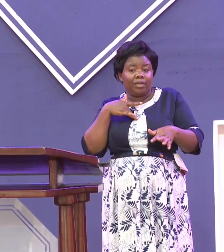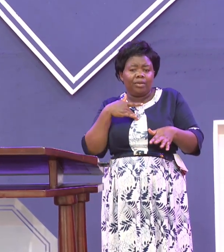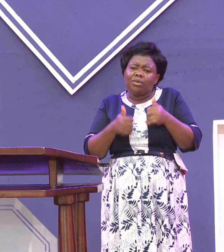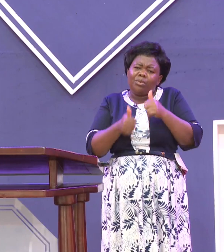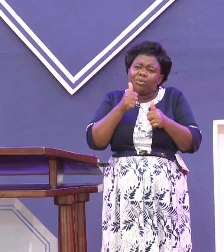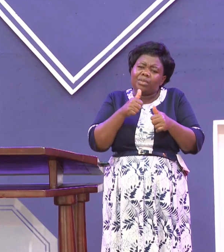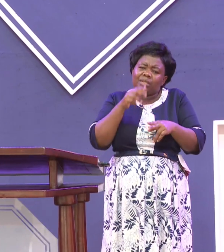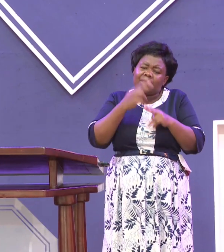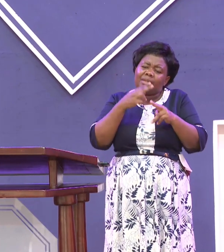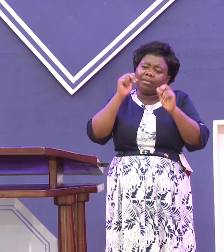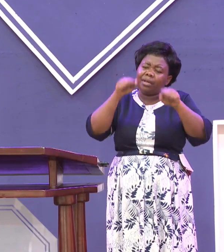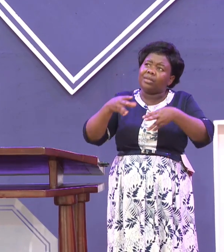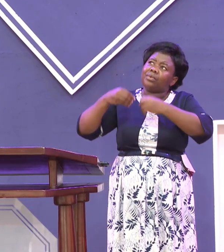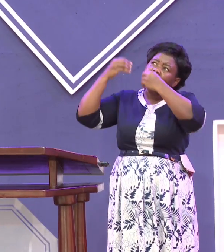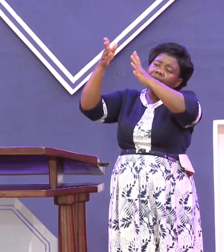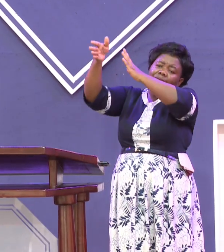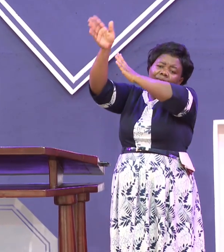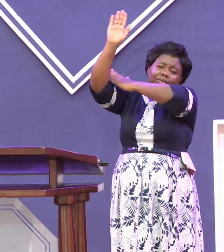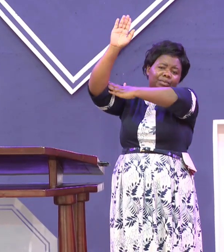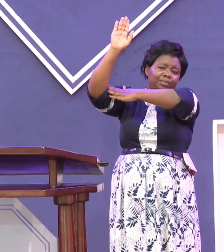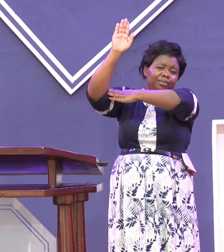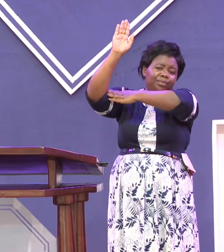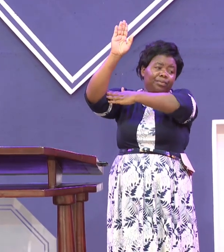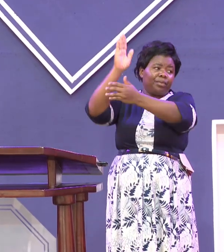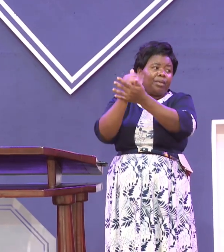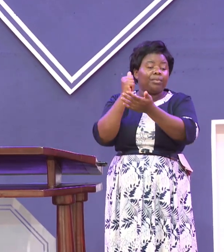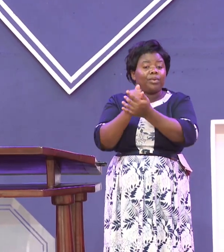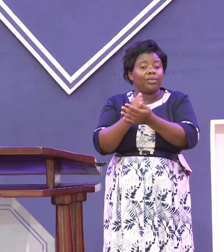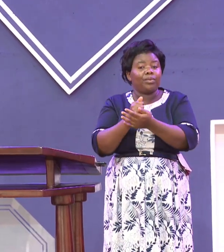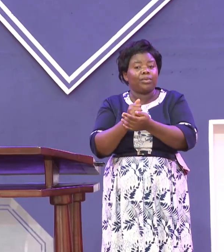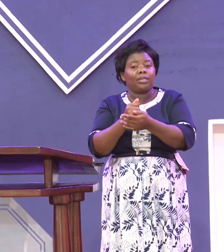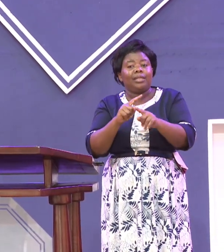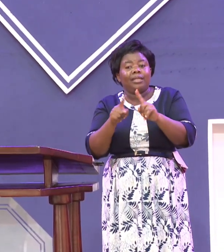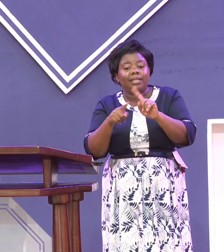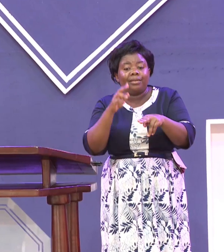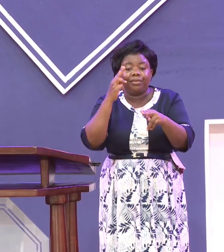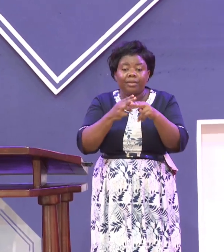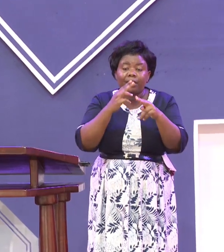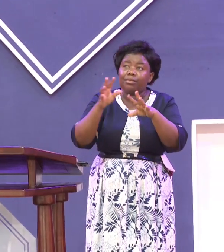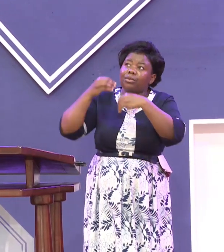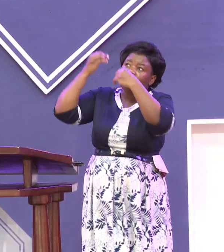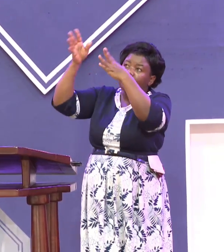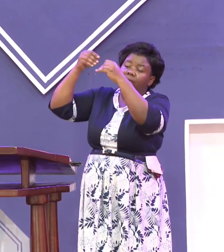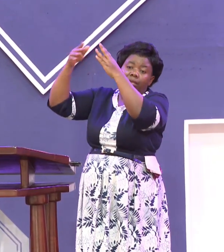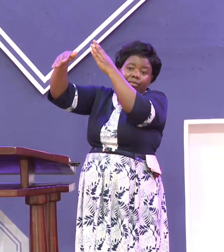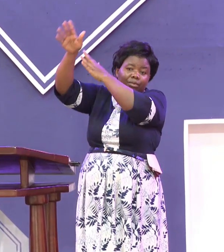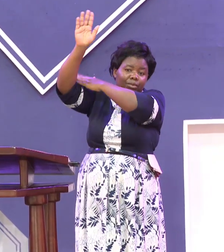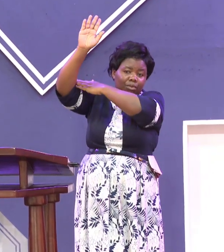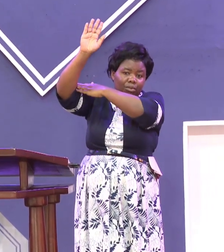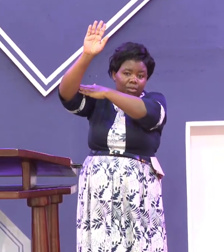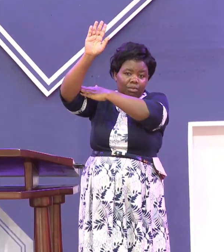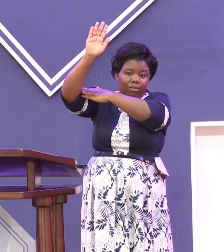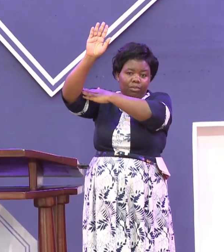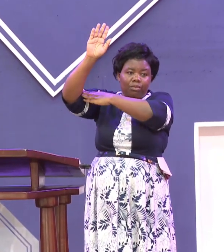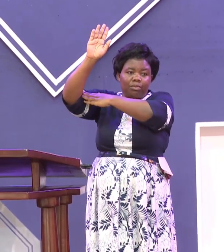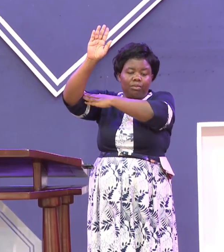oyinza okumuwa. What name can you give to him? Kubanga amannya gonna ge batumye Katonda. Because all the names they have given to